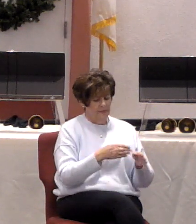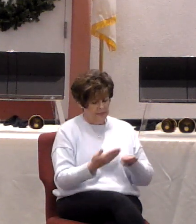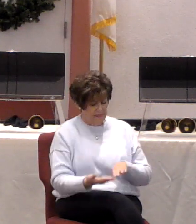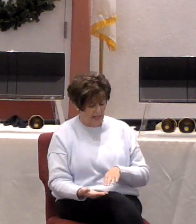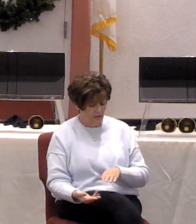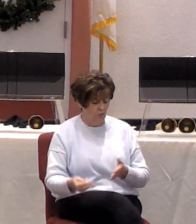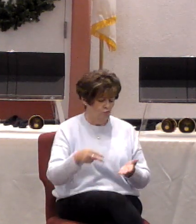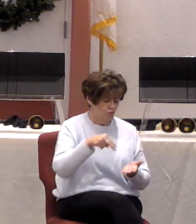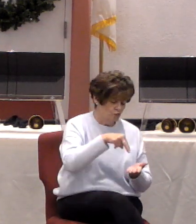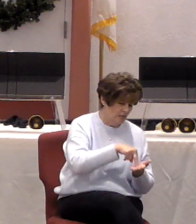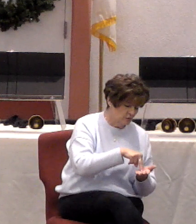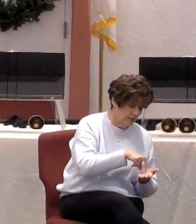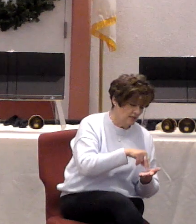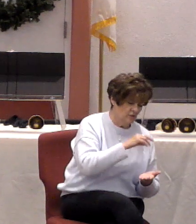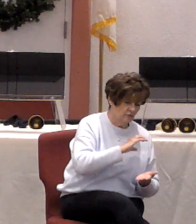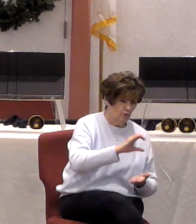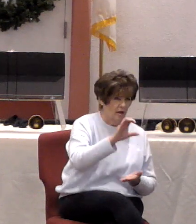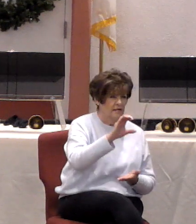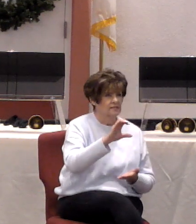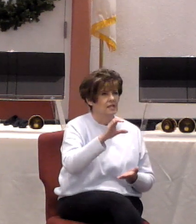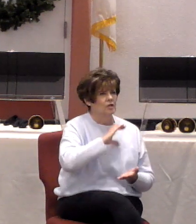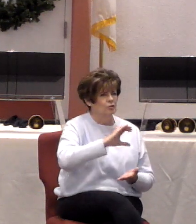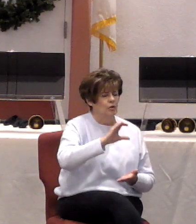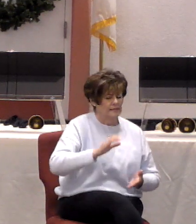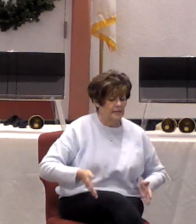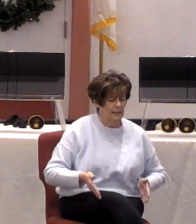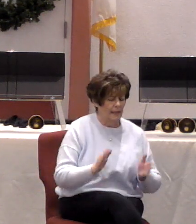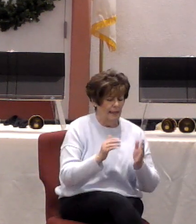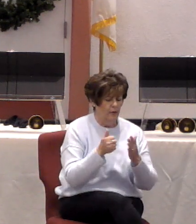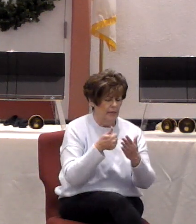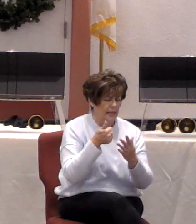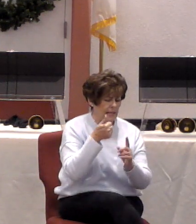Christ, he allowed himself to be put on a cross for our sake.